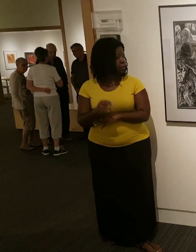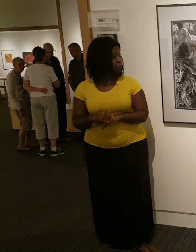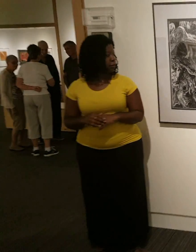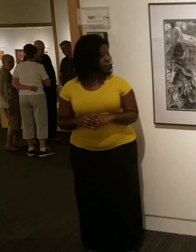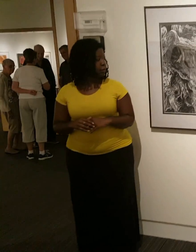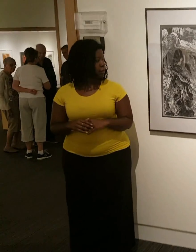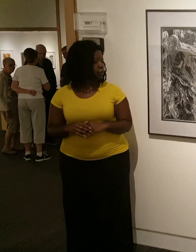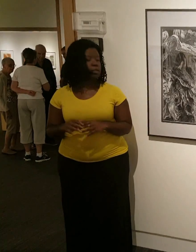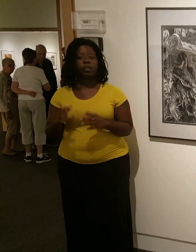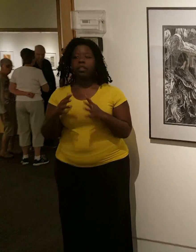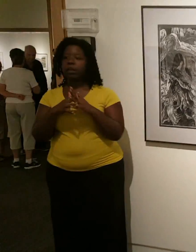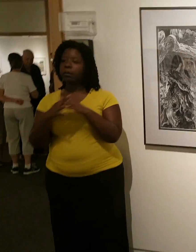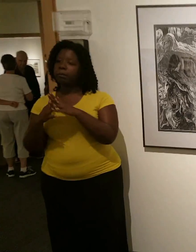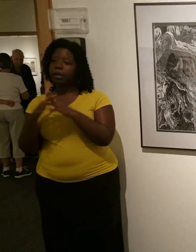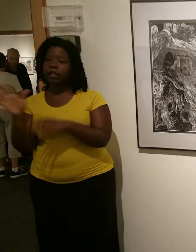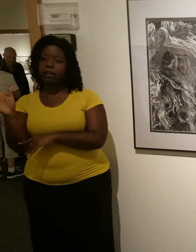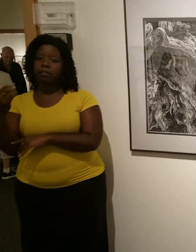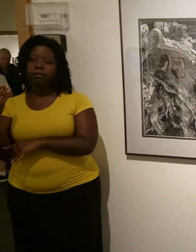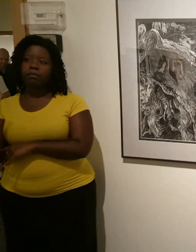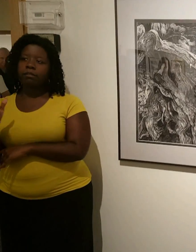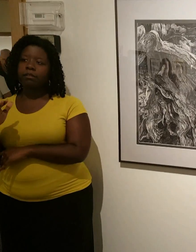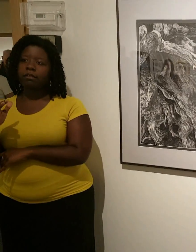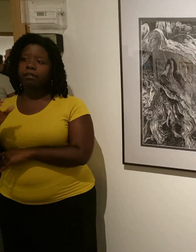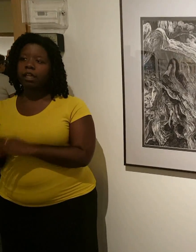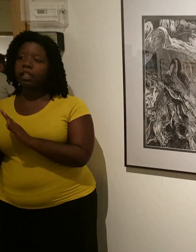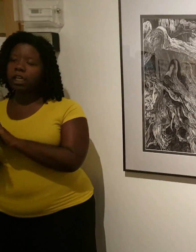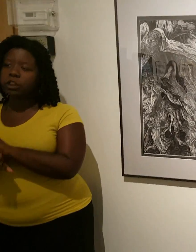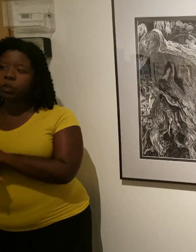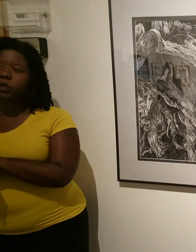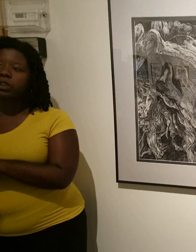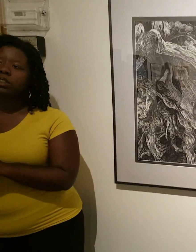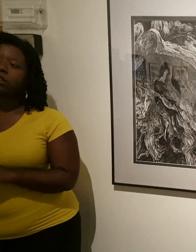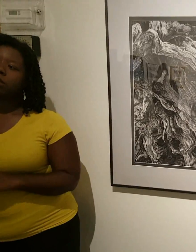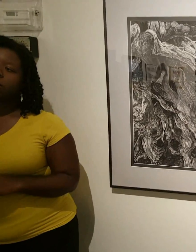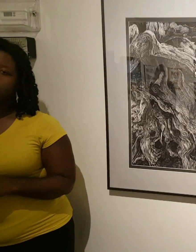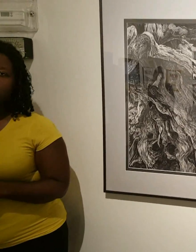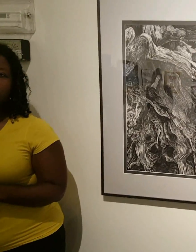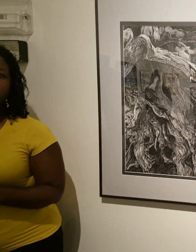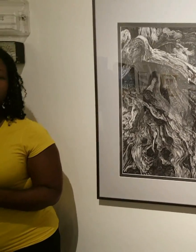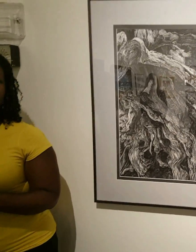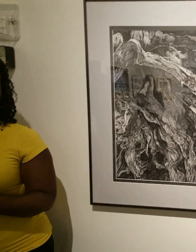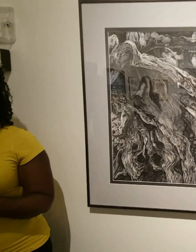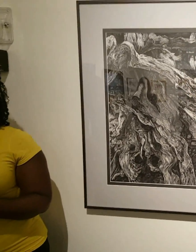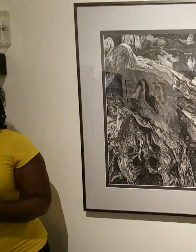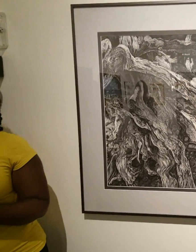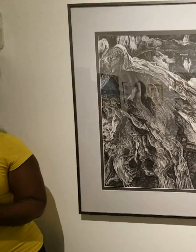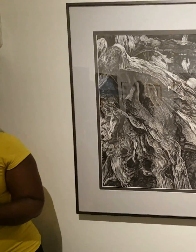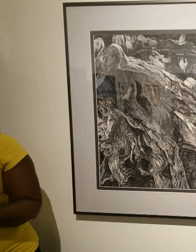Union. Of course, the American flag, the Constitution,